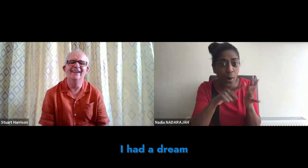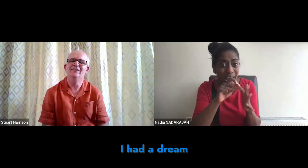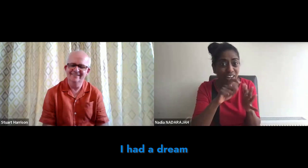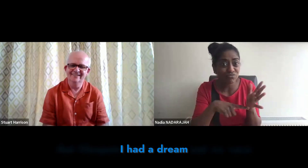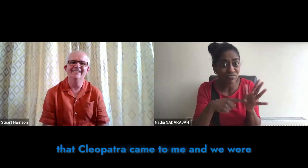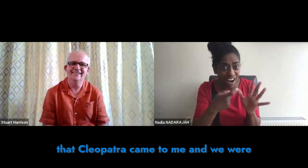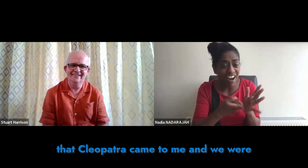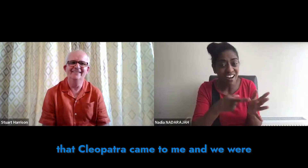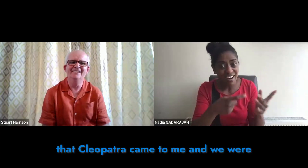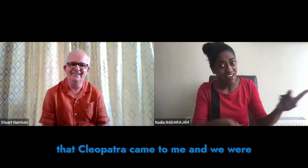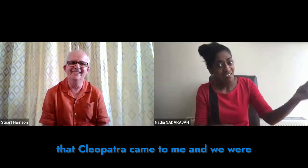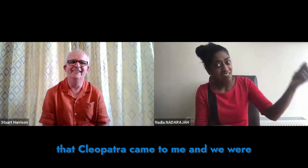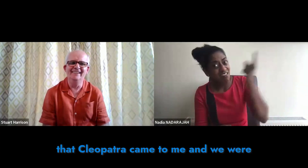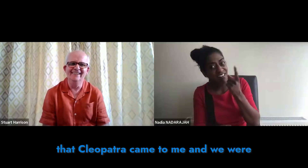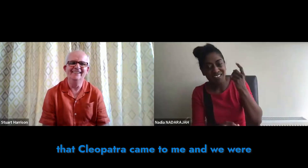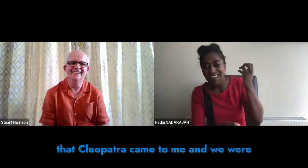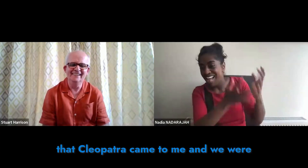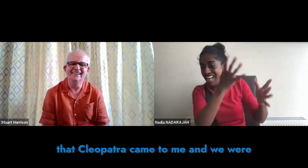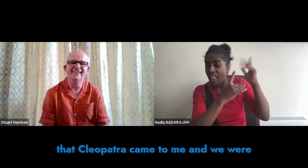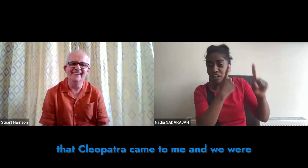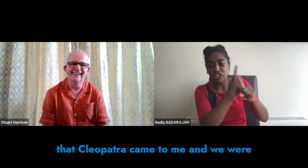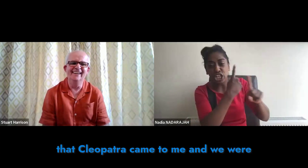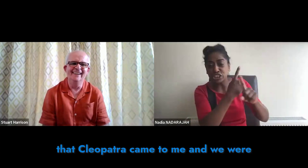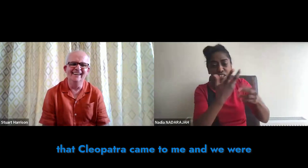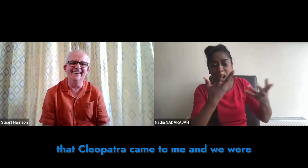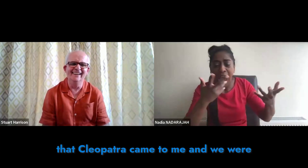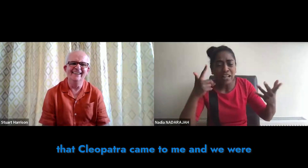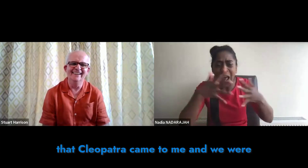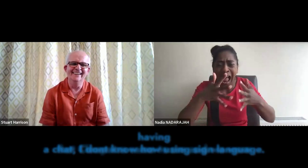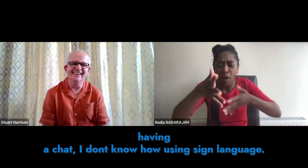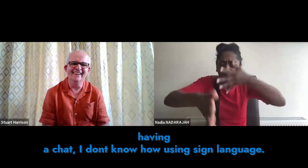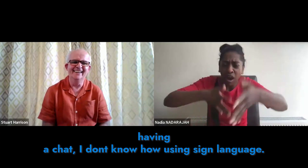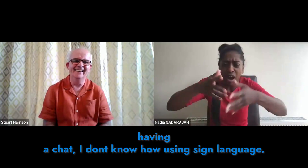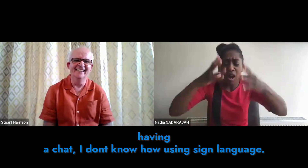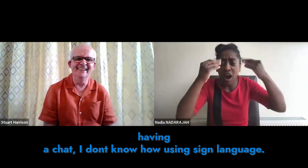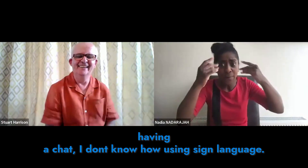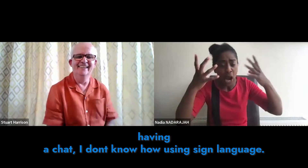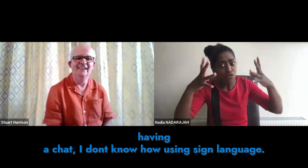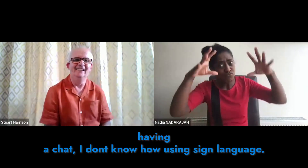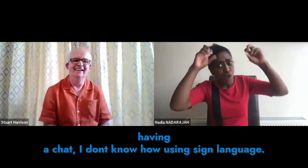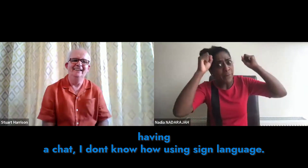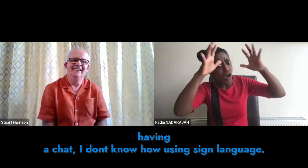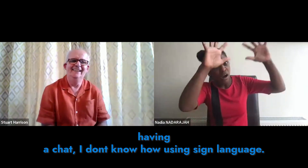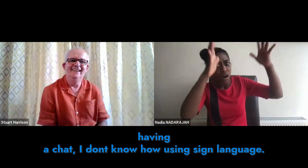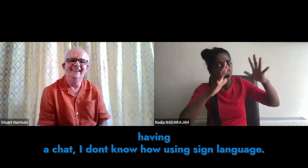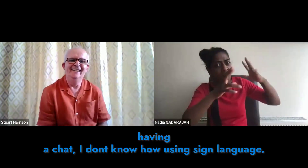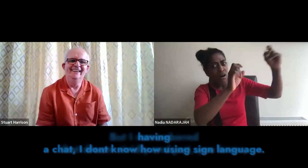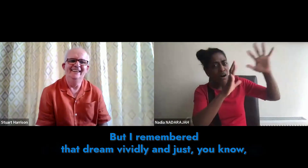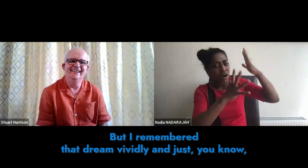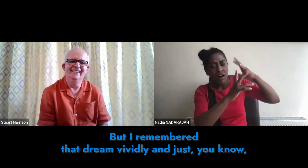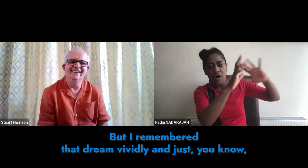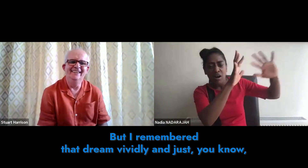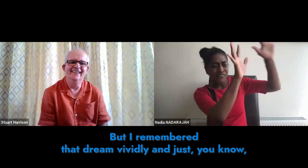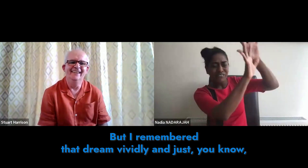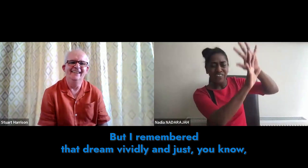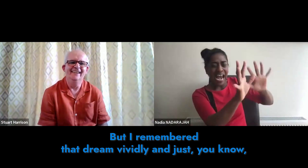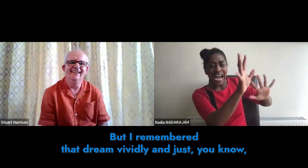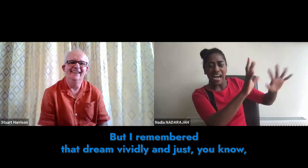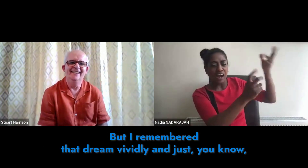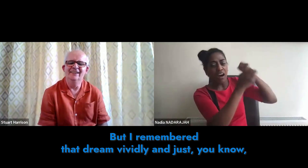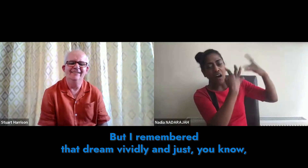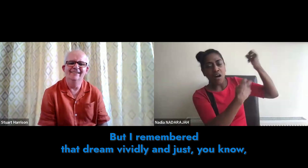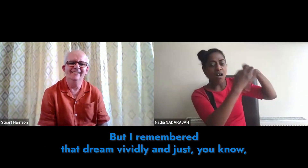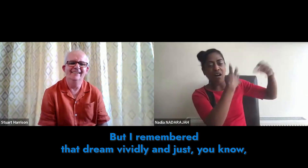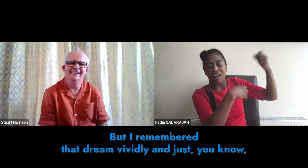dream of being Cleopatra, having a chat, how to sound. But I remembered